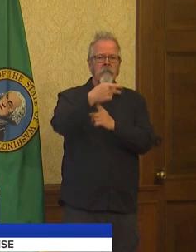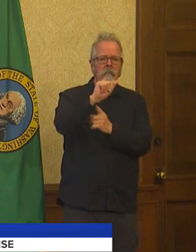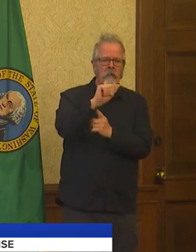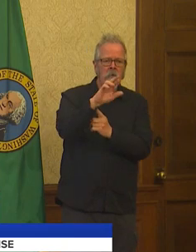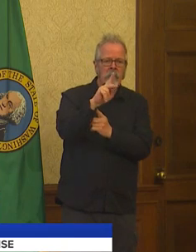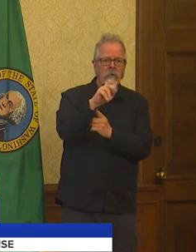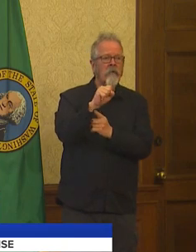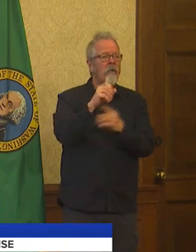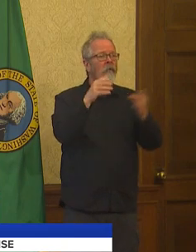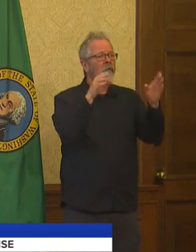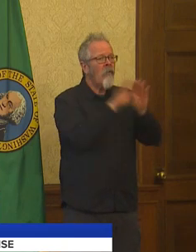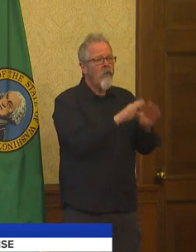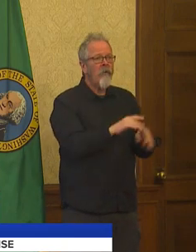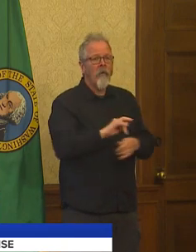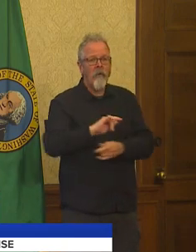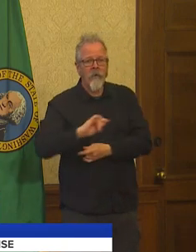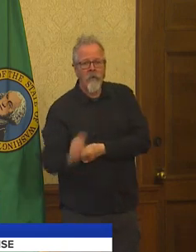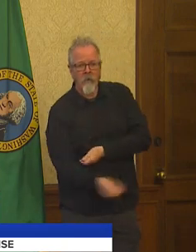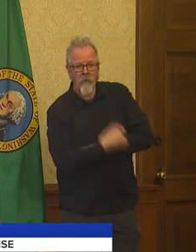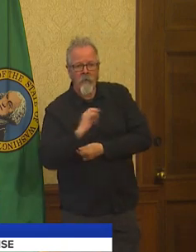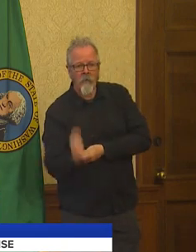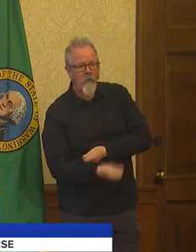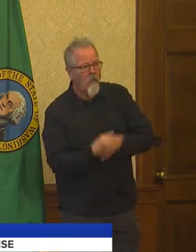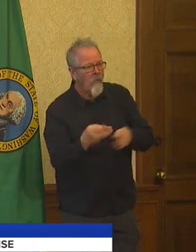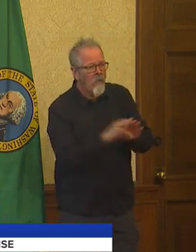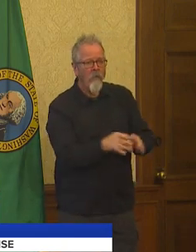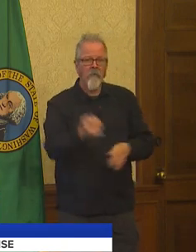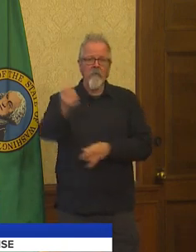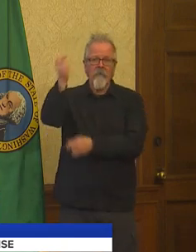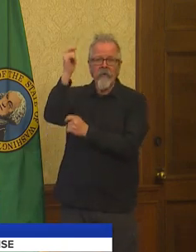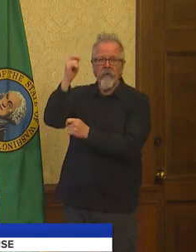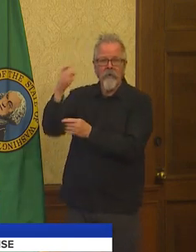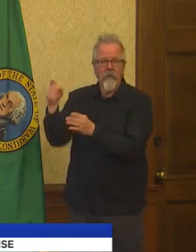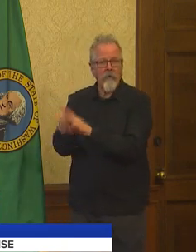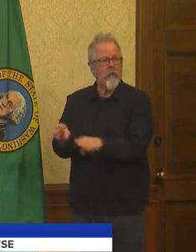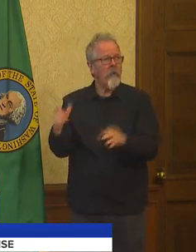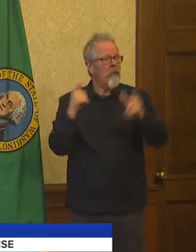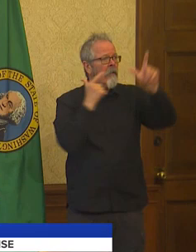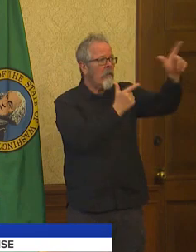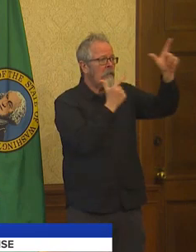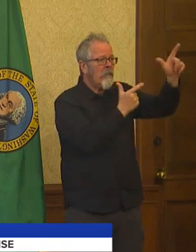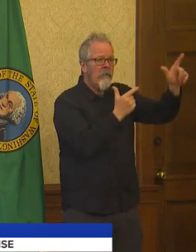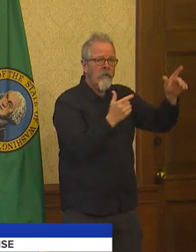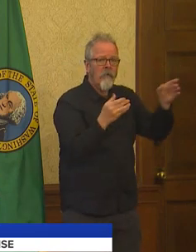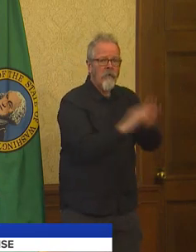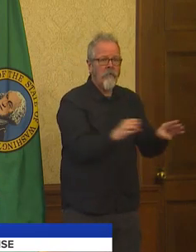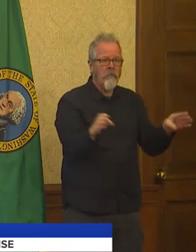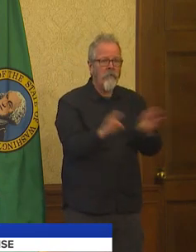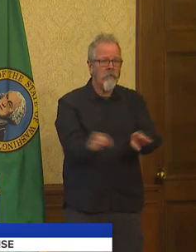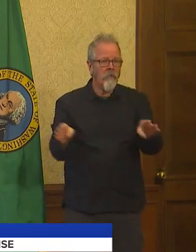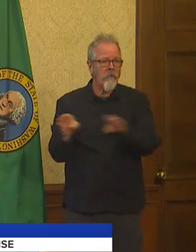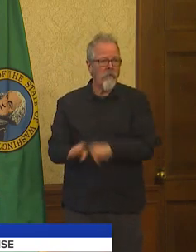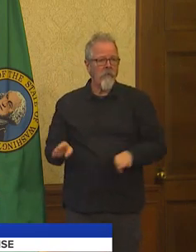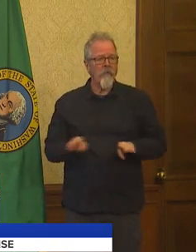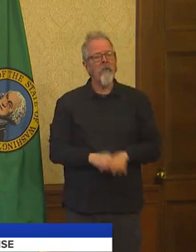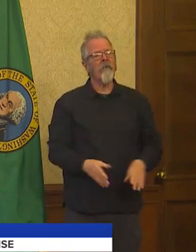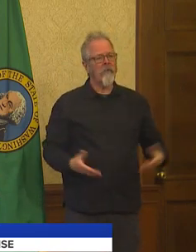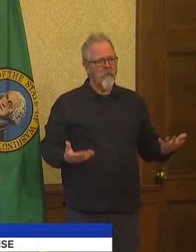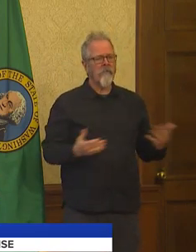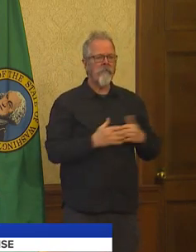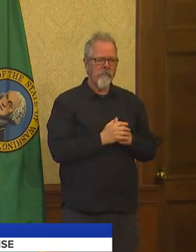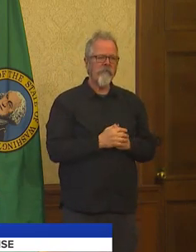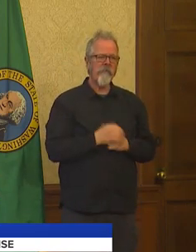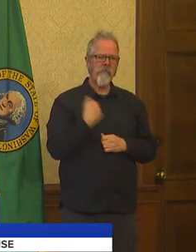delaying hunting and fishing seasons. Those are tough decisions knowing how important outdoor recreation to us here in Washington